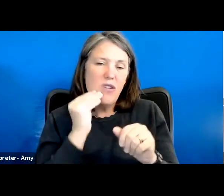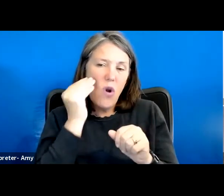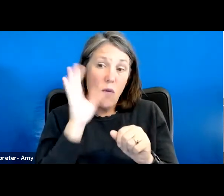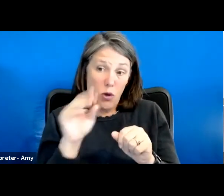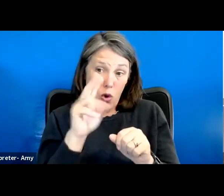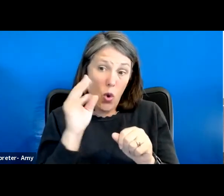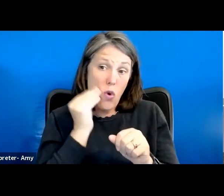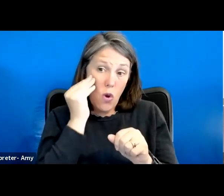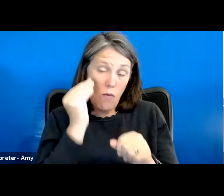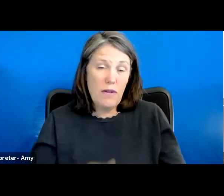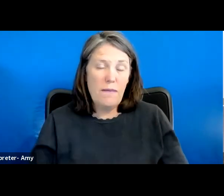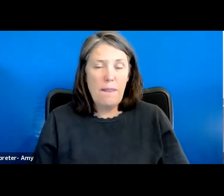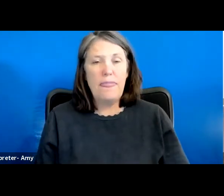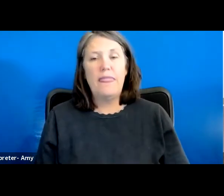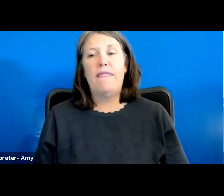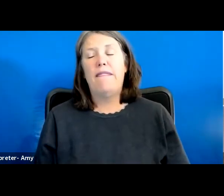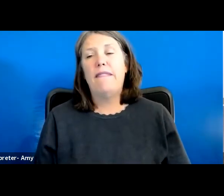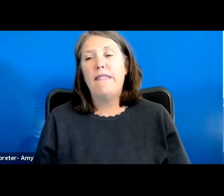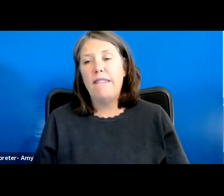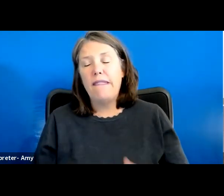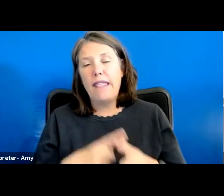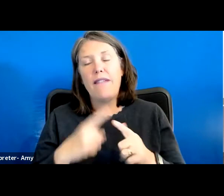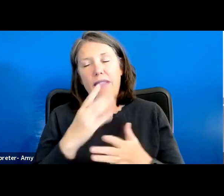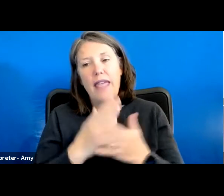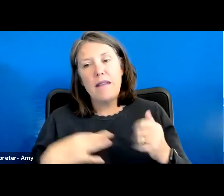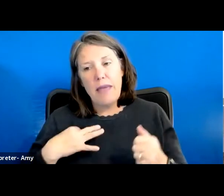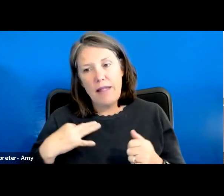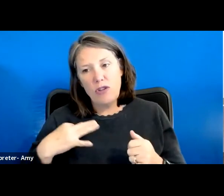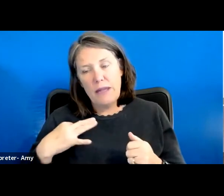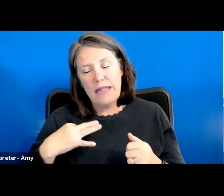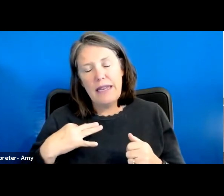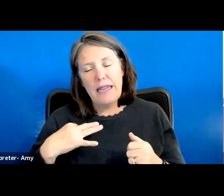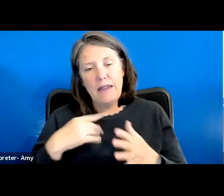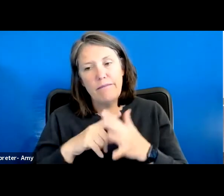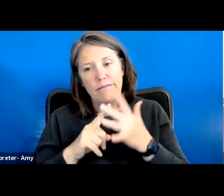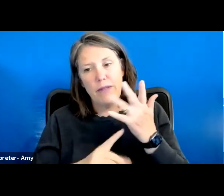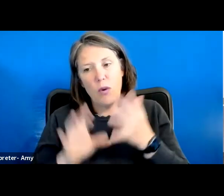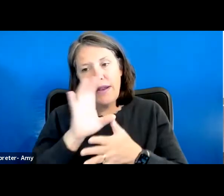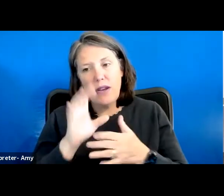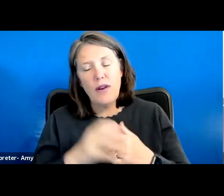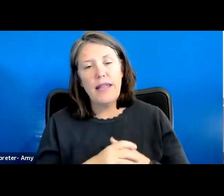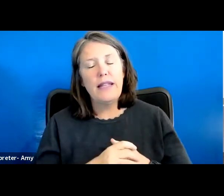home. And there's some eligibility criteria, and